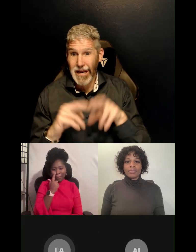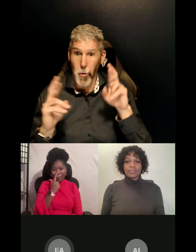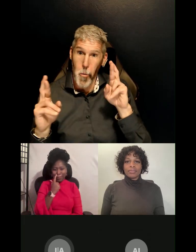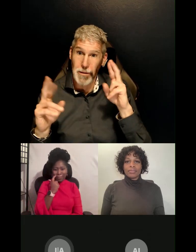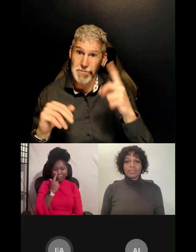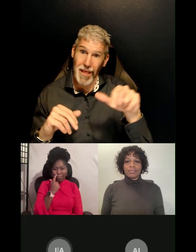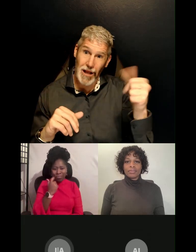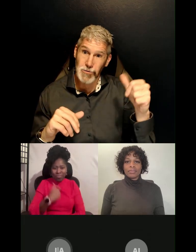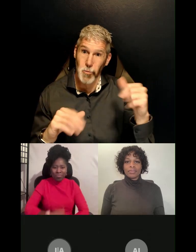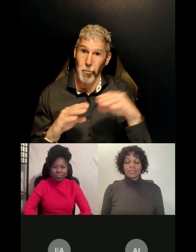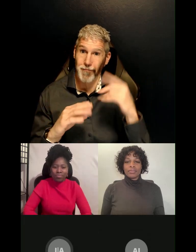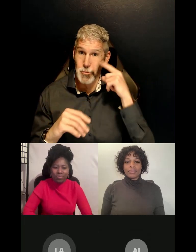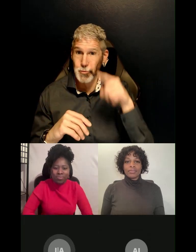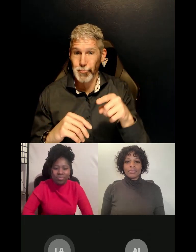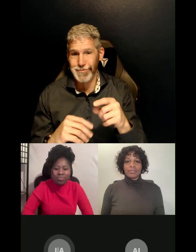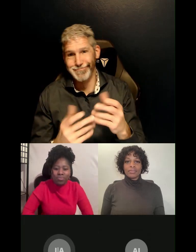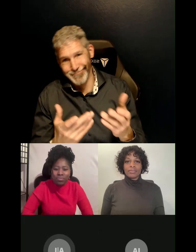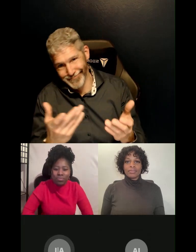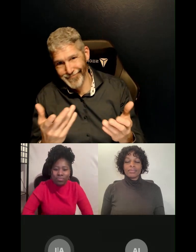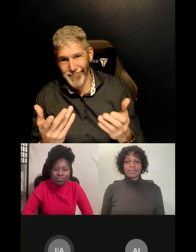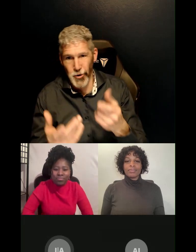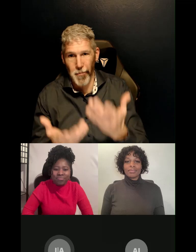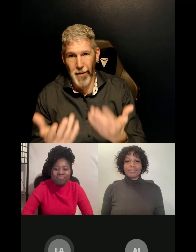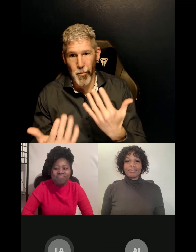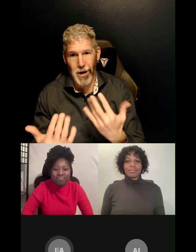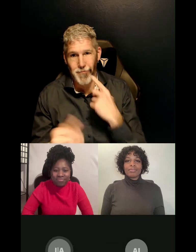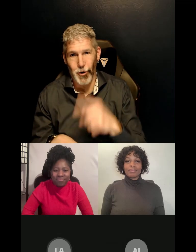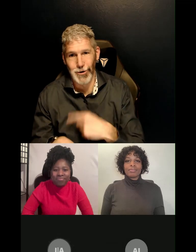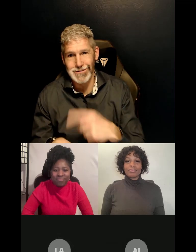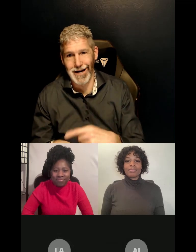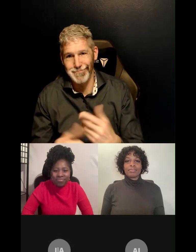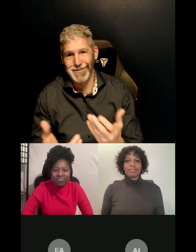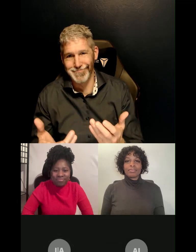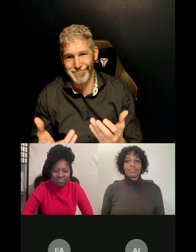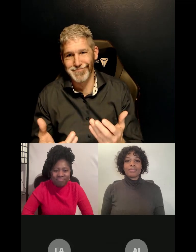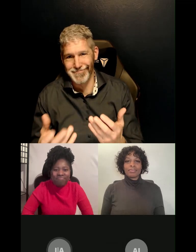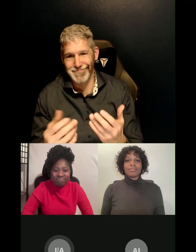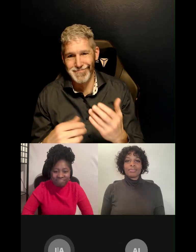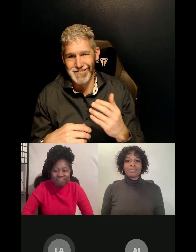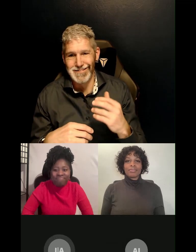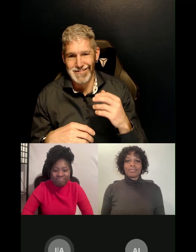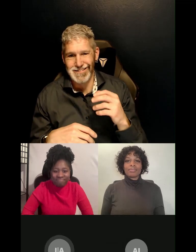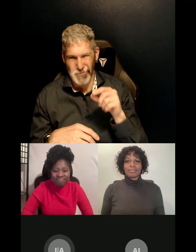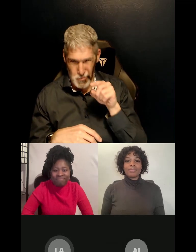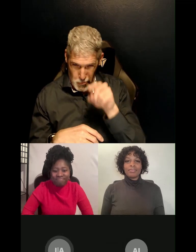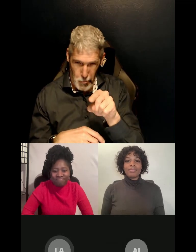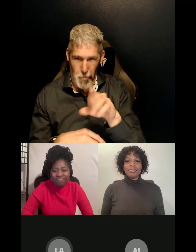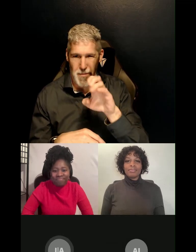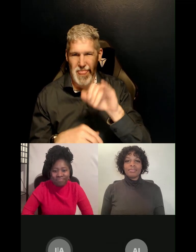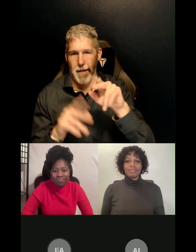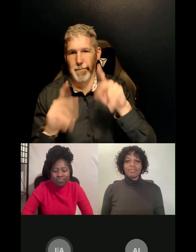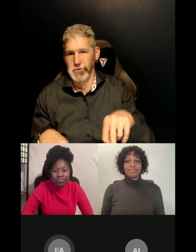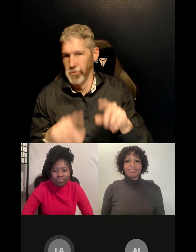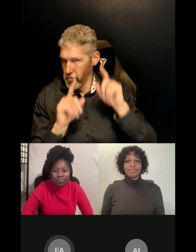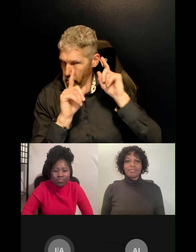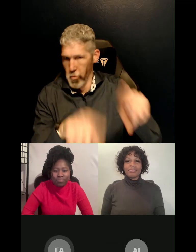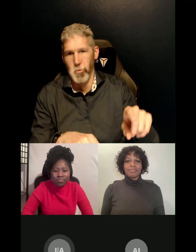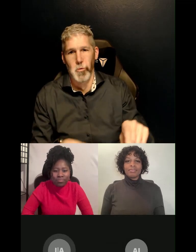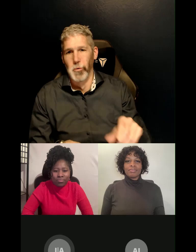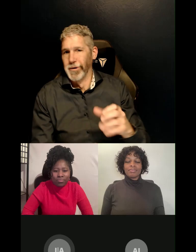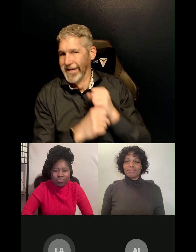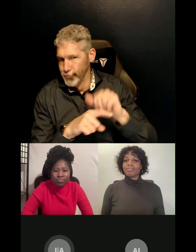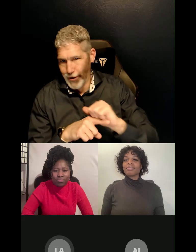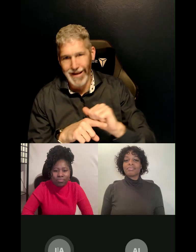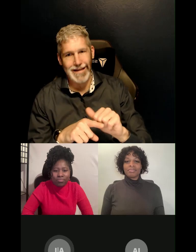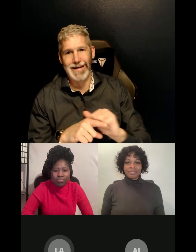you have to be that person. You can't sit there and hope that somebody else does it. If so, you'll be waiting for a long time. So you